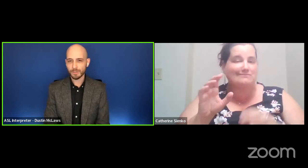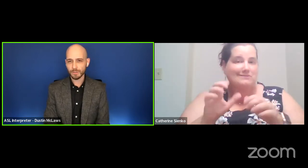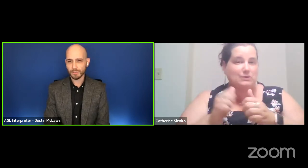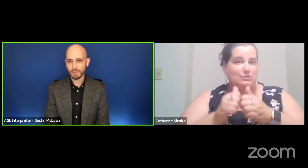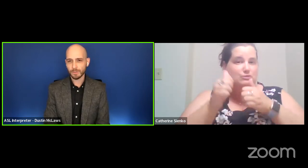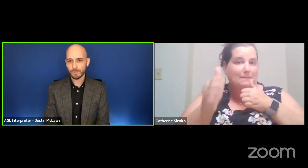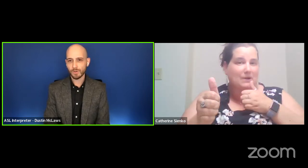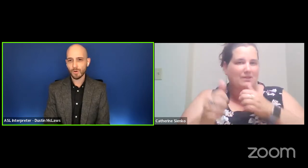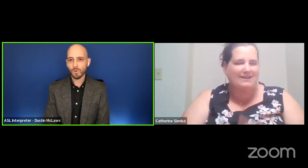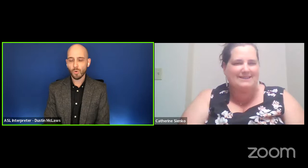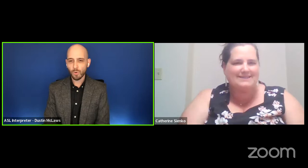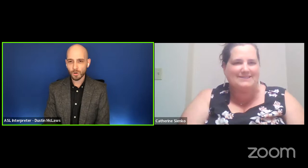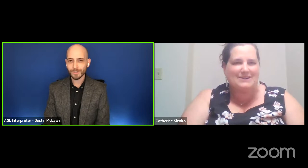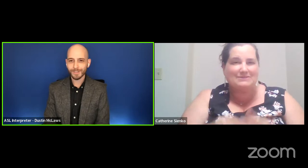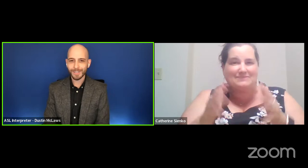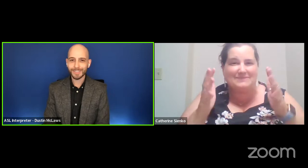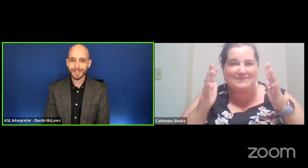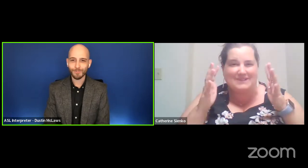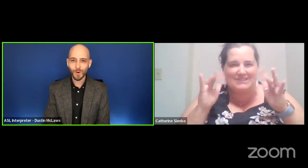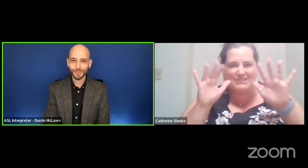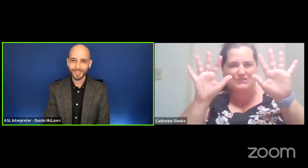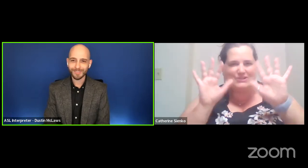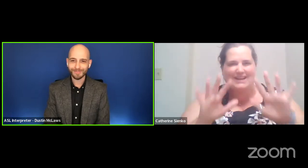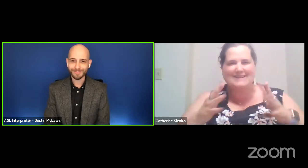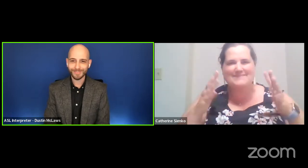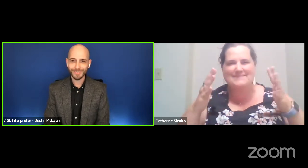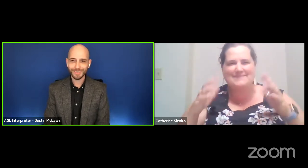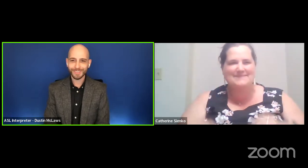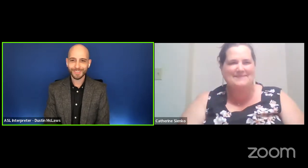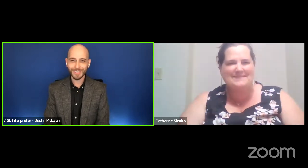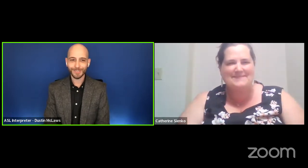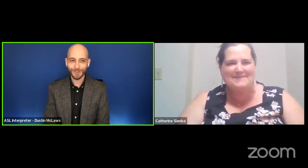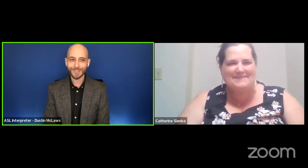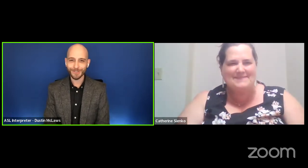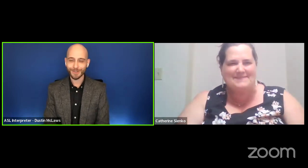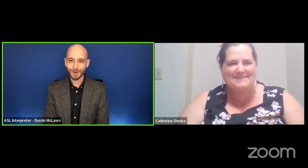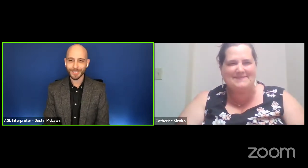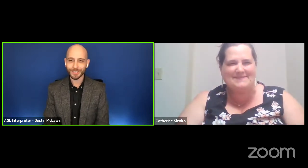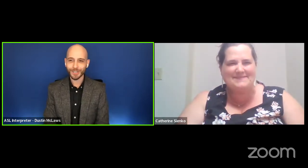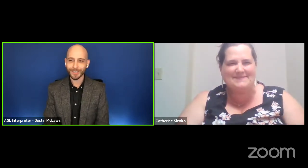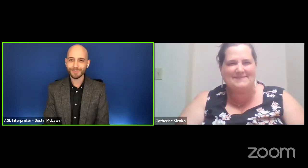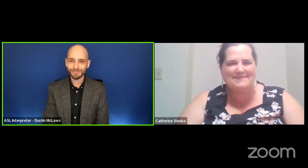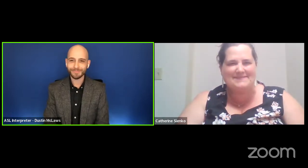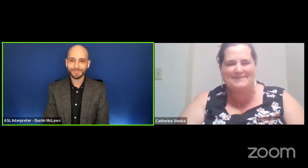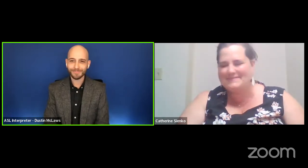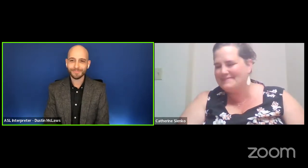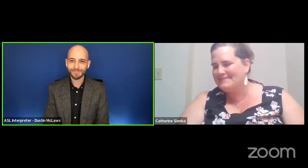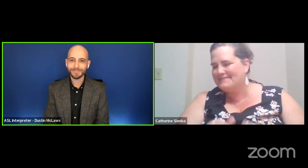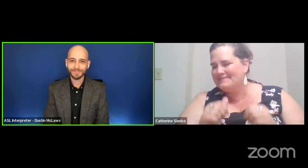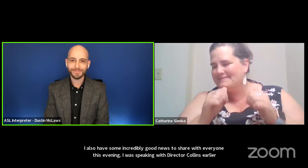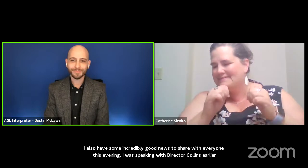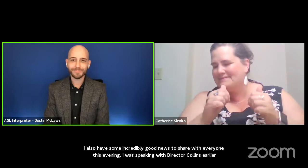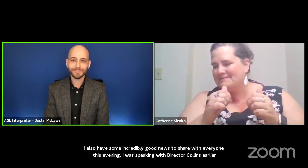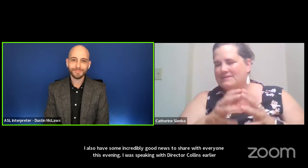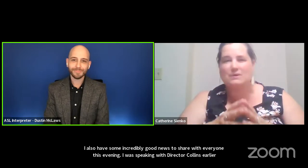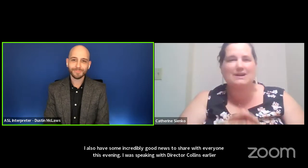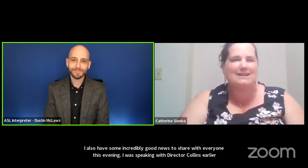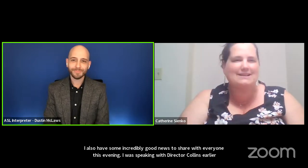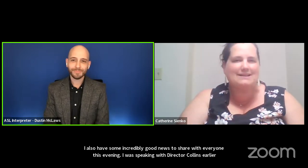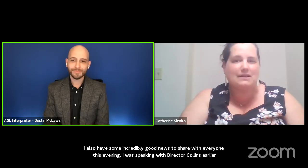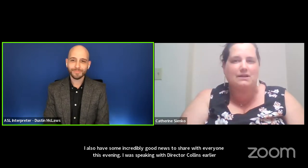in person or attending remotely. That is great news I wanted to share.